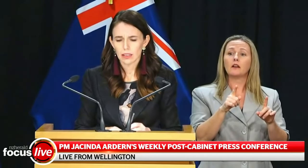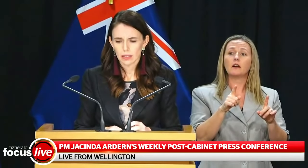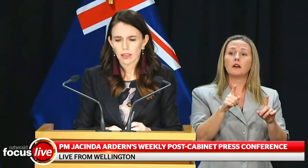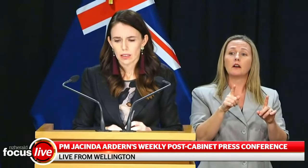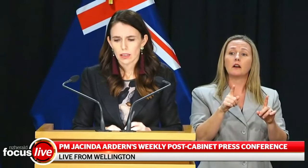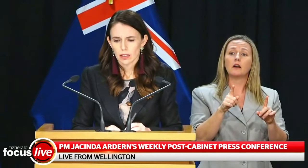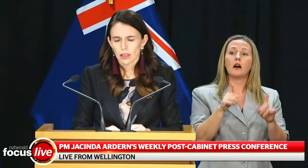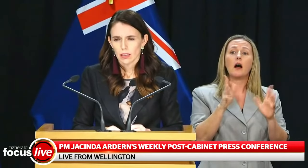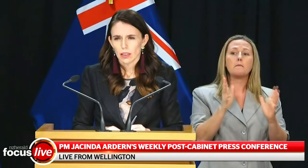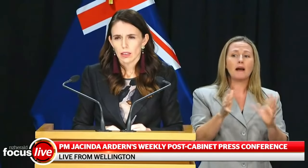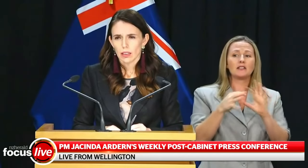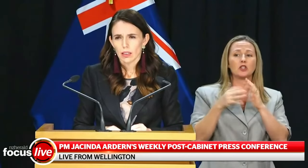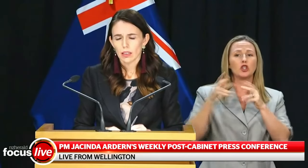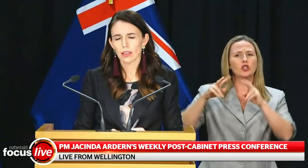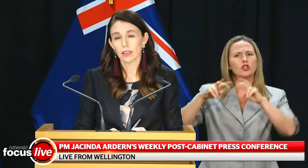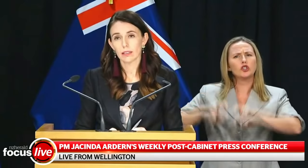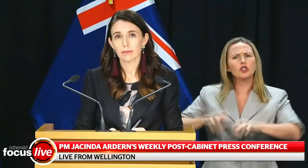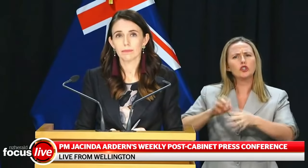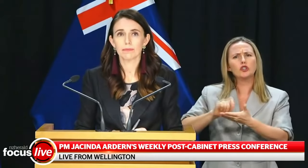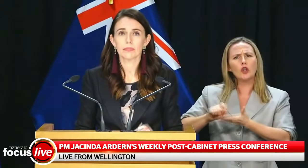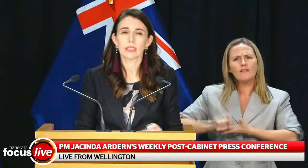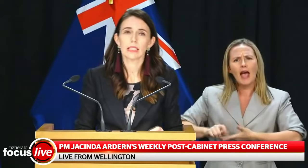boys. What do you make of this?